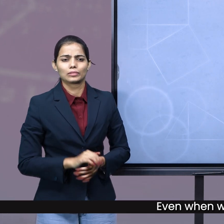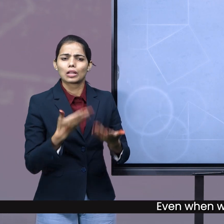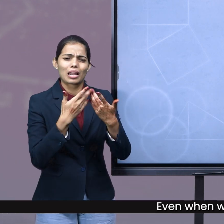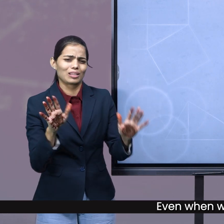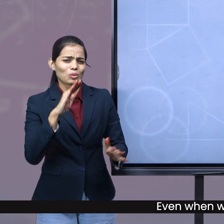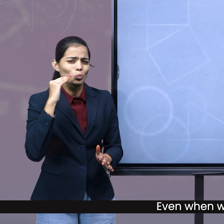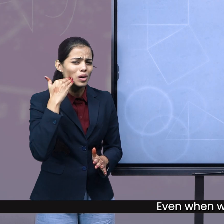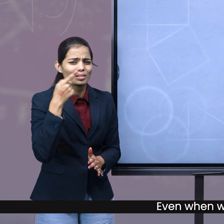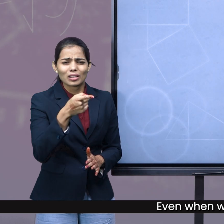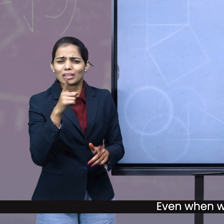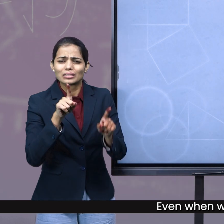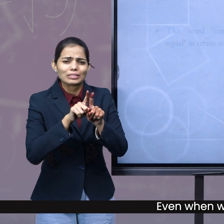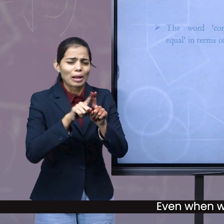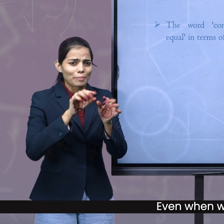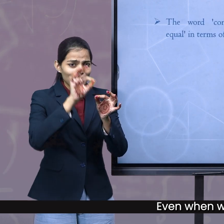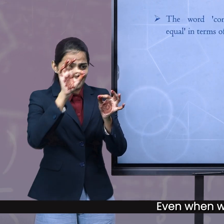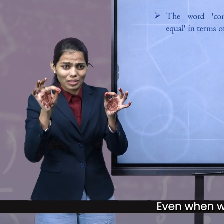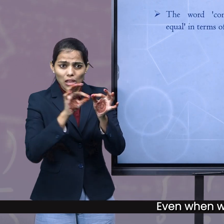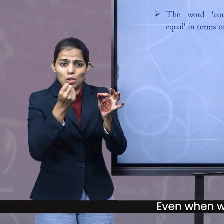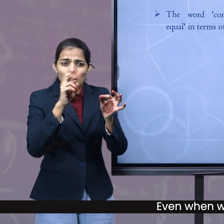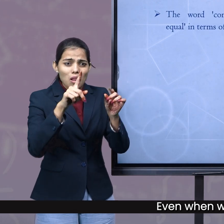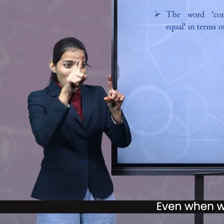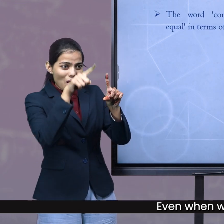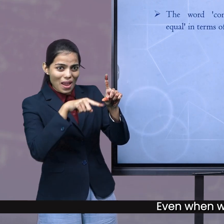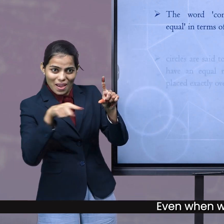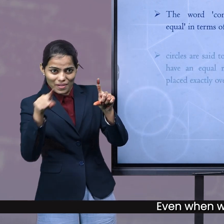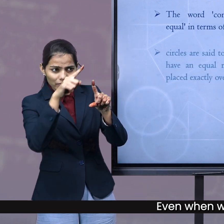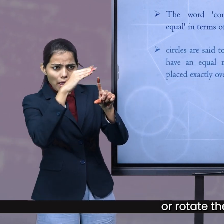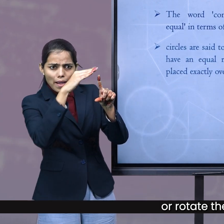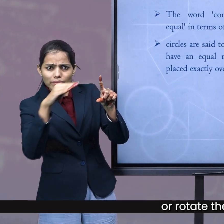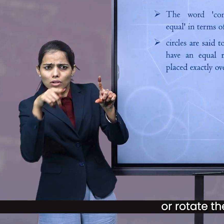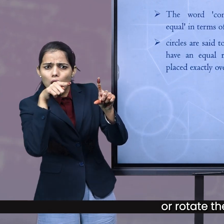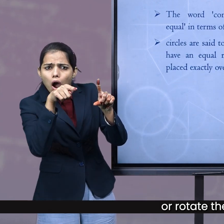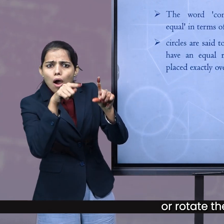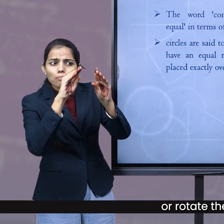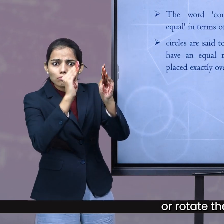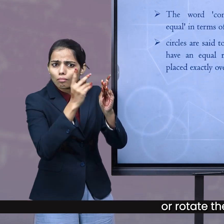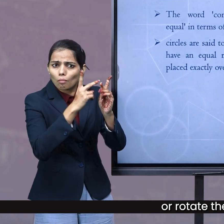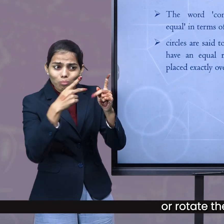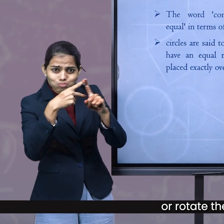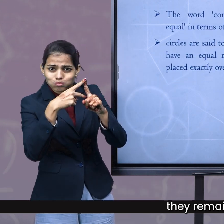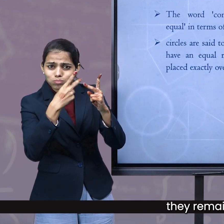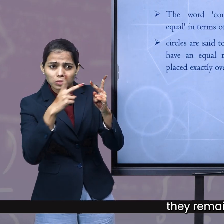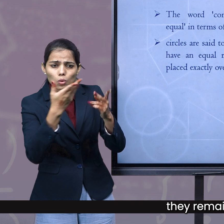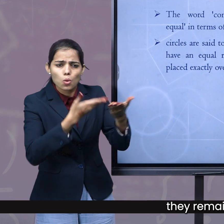Even when we turn, flip, or rotate the shapes, they remain